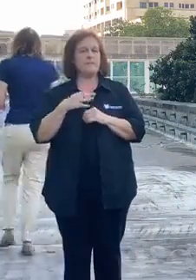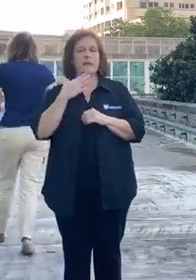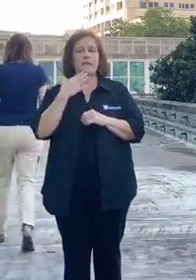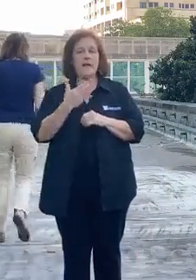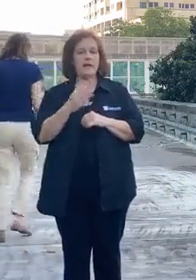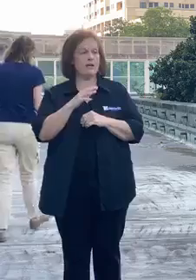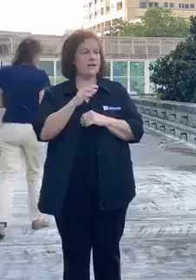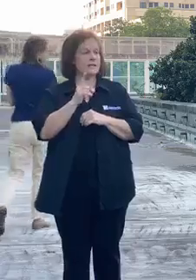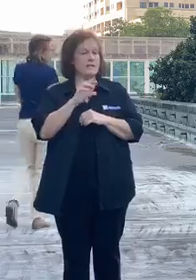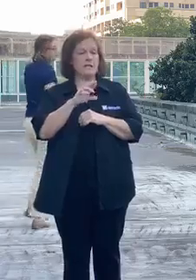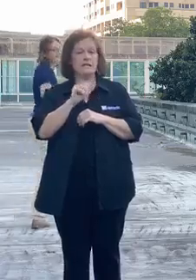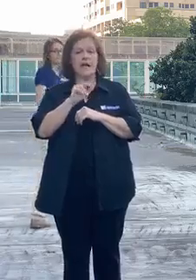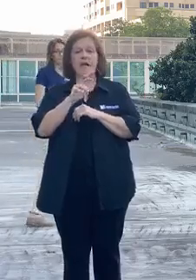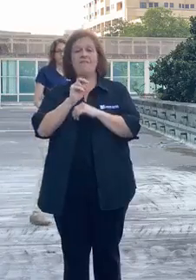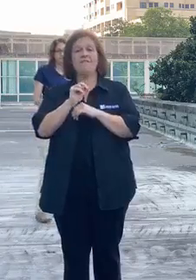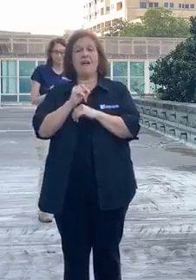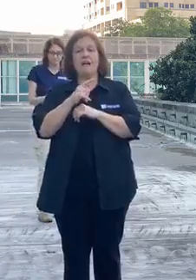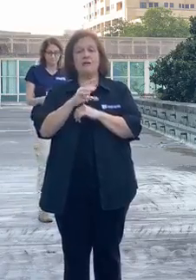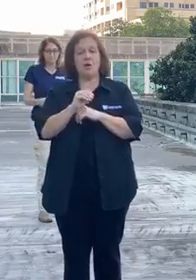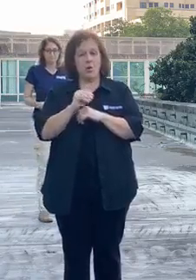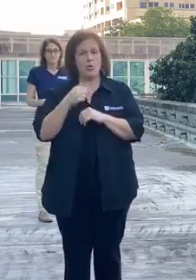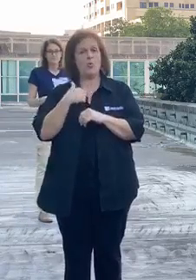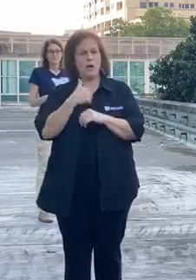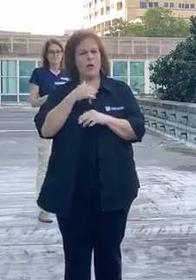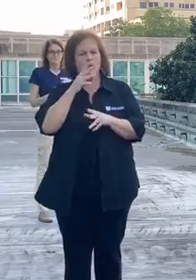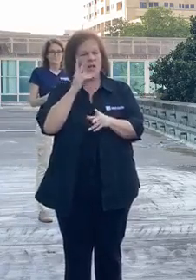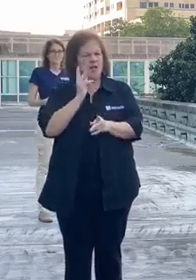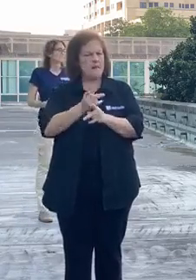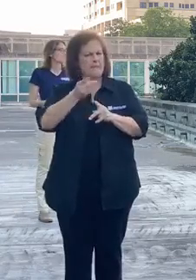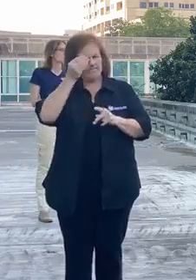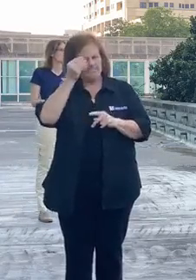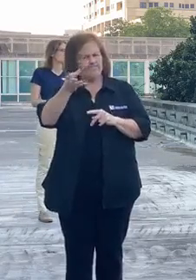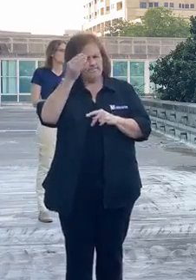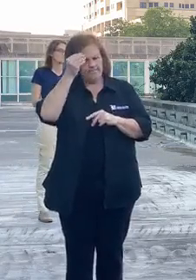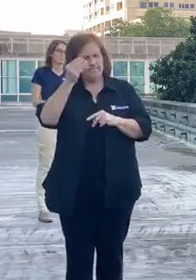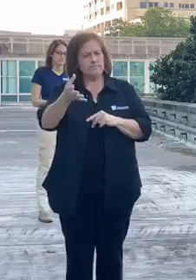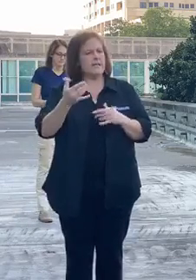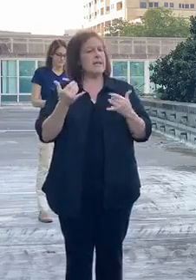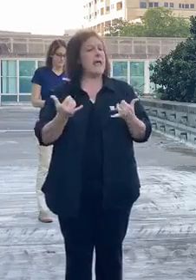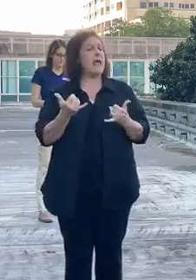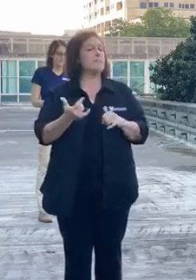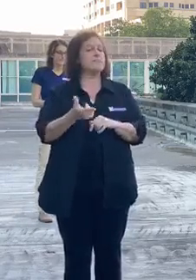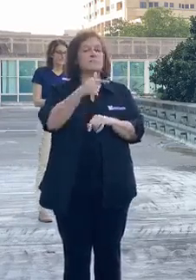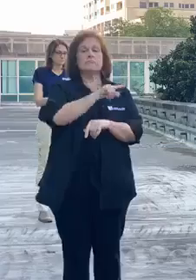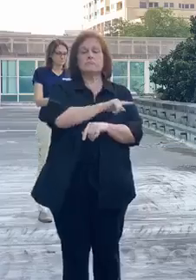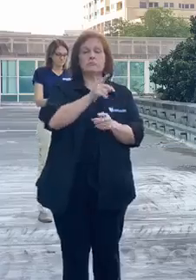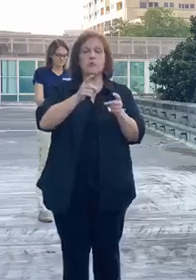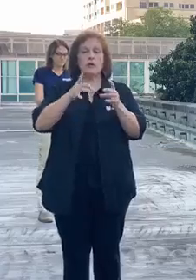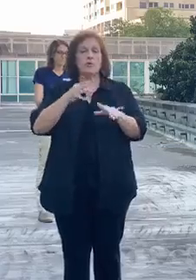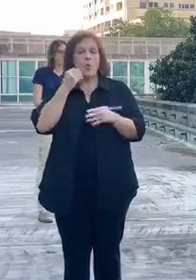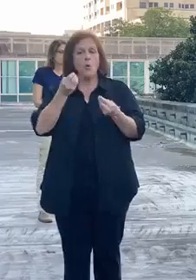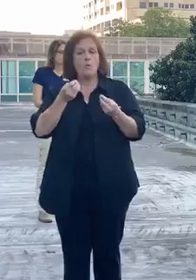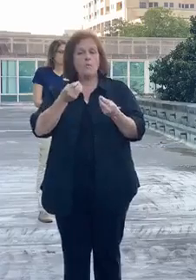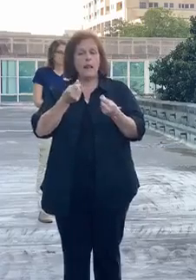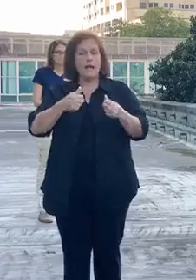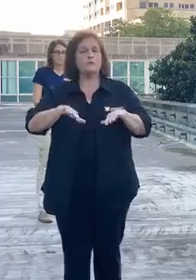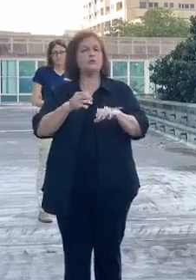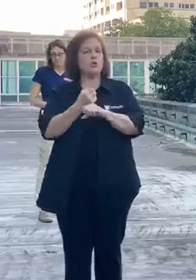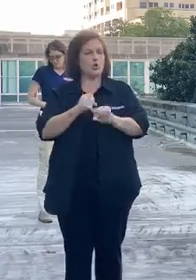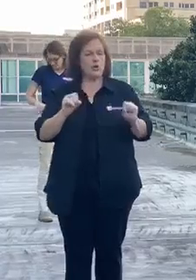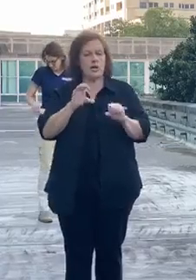Thank you, Dr. Begno, and we'll keep the updates coming. Now we'll hear from our Director of Homeland